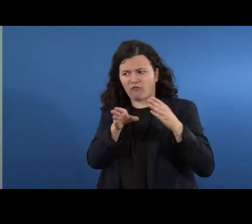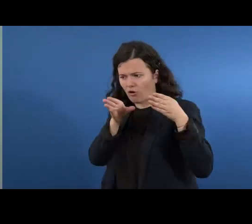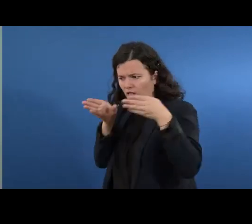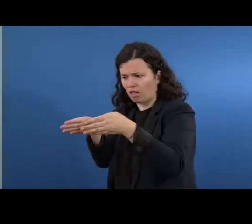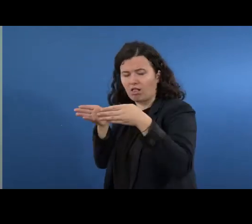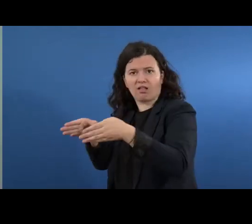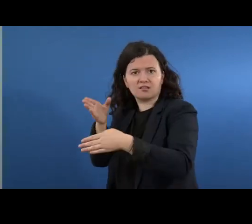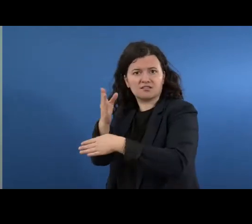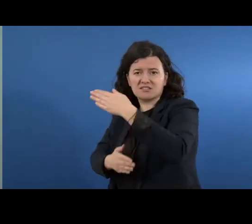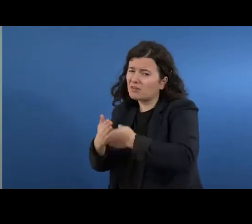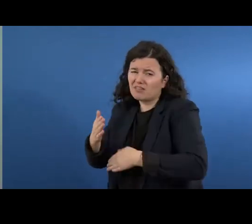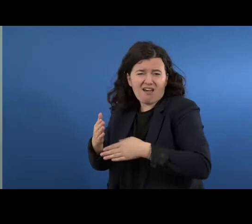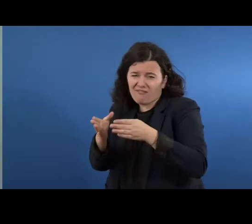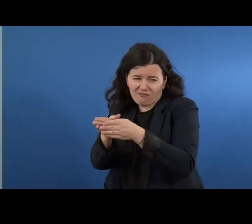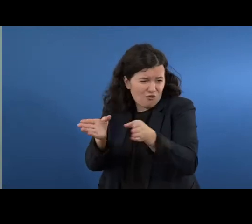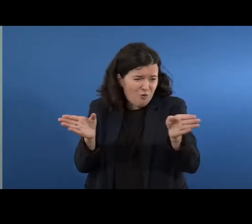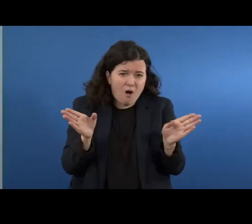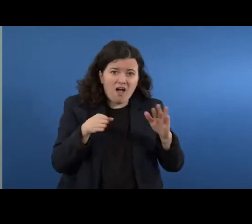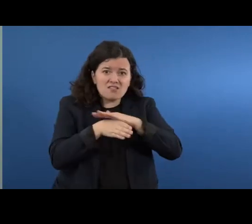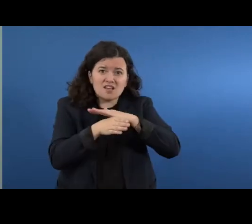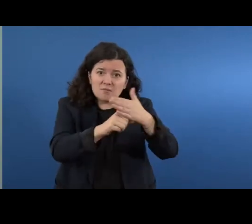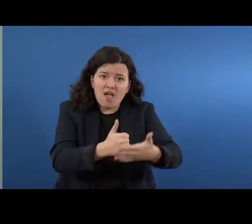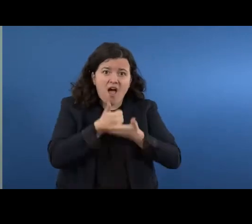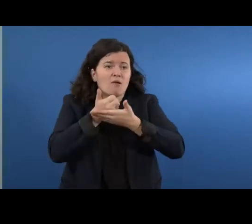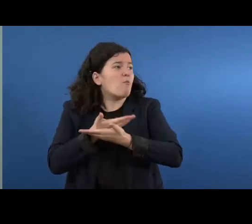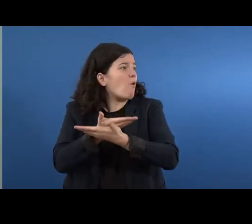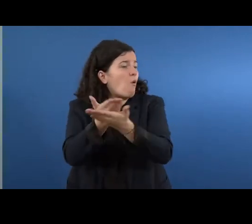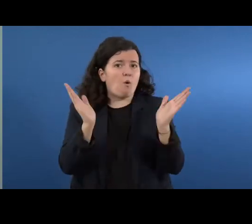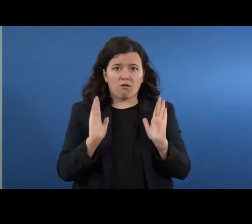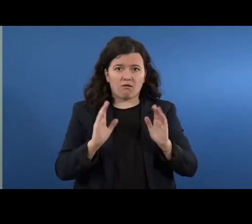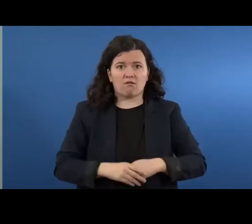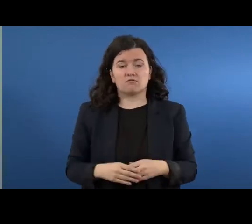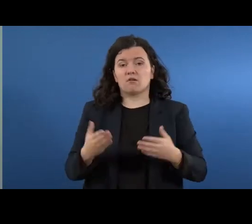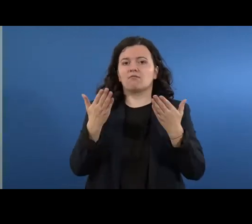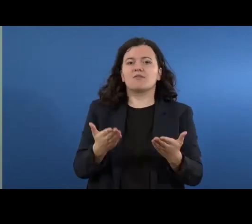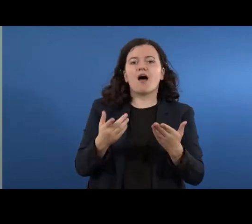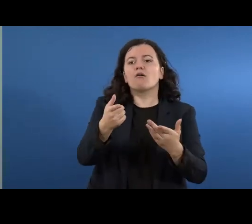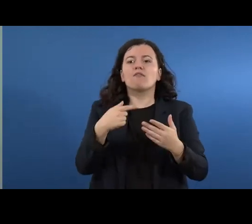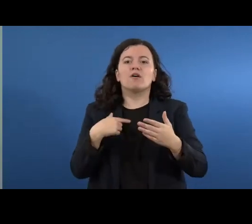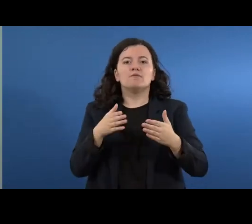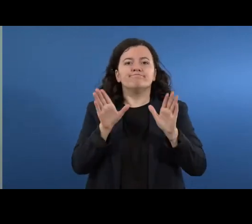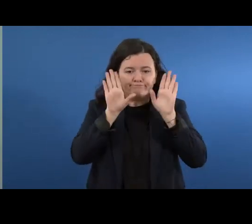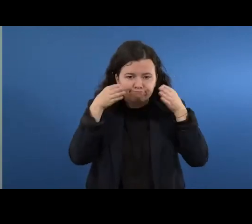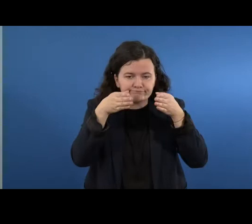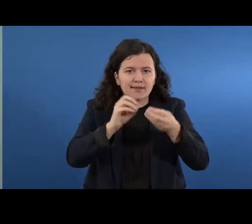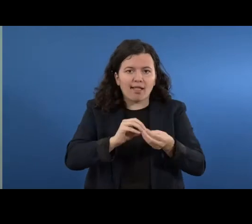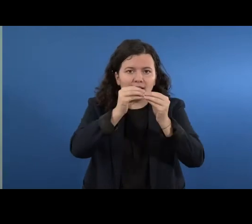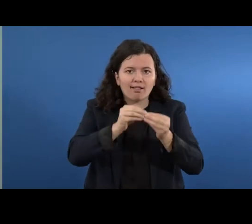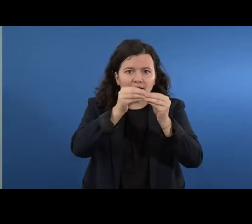all and it's beneficial for all. So I think these are the challenges and opportunities that we see as we continue to work